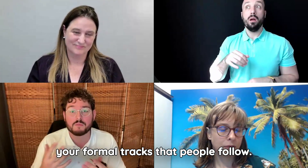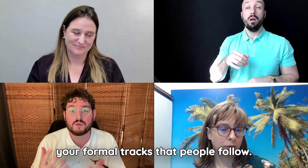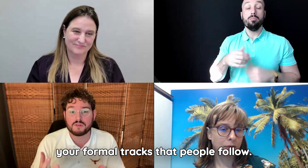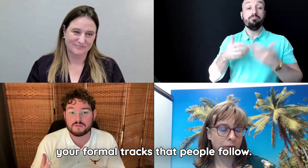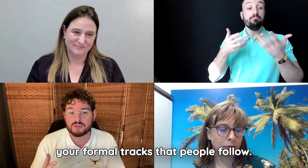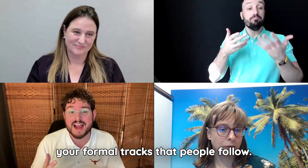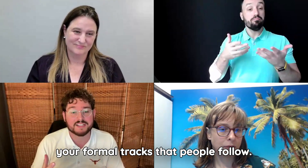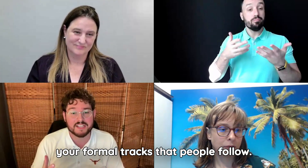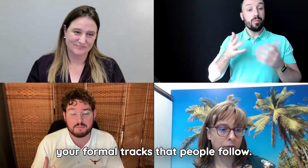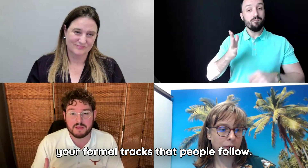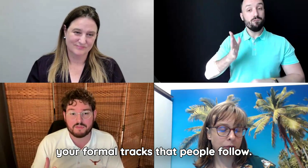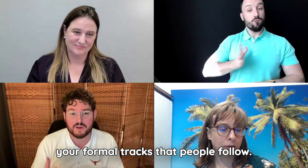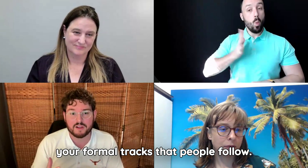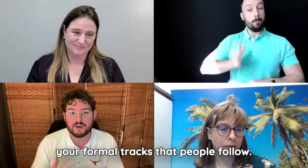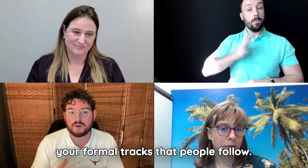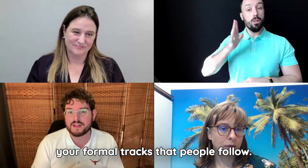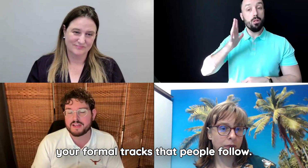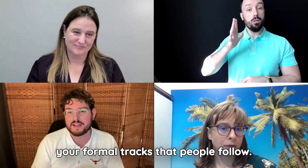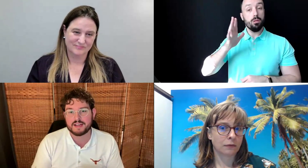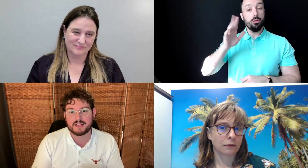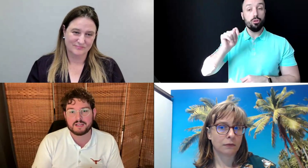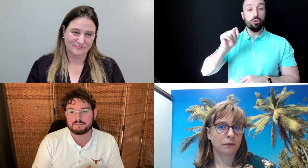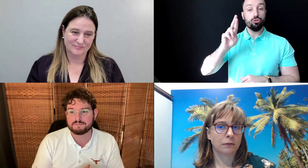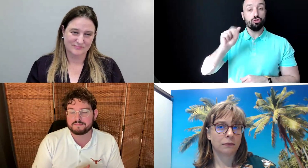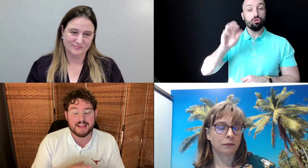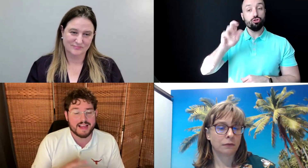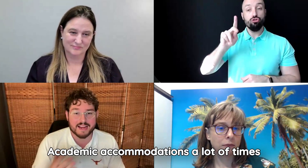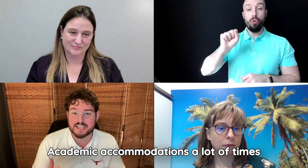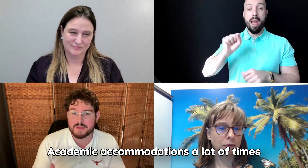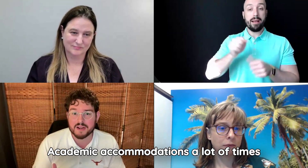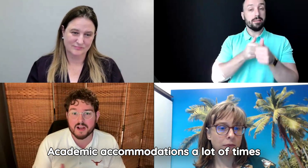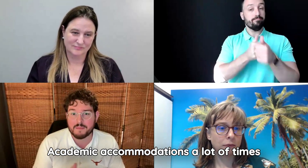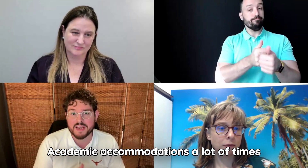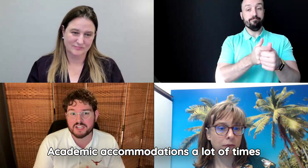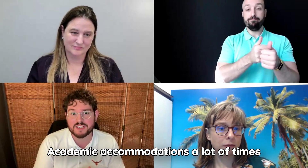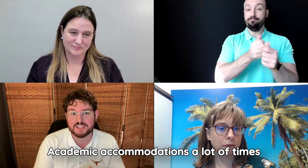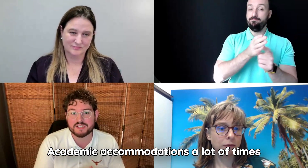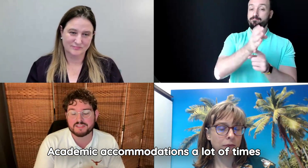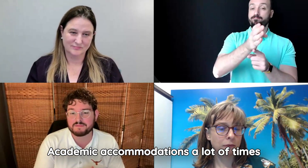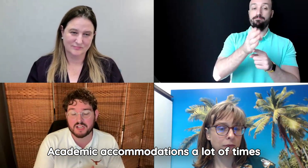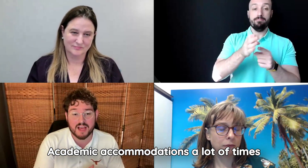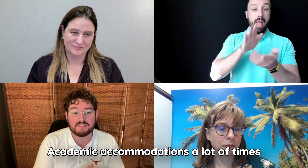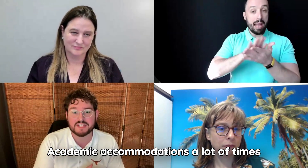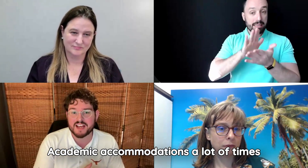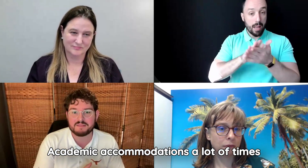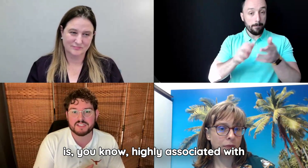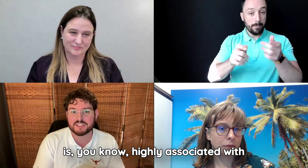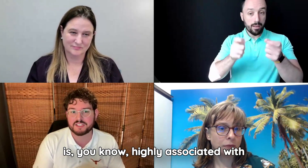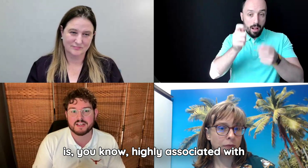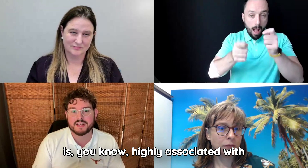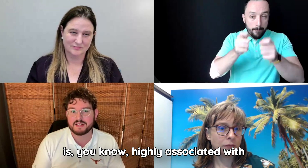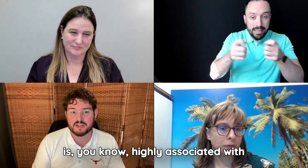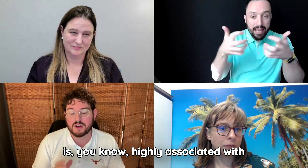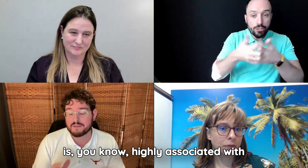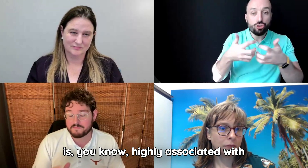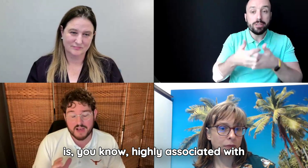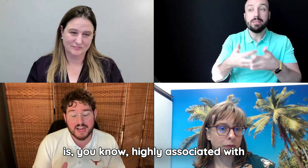of your formal tracks that people follow. Academic accommodations, a lot of times